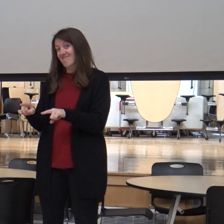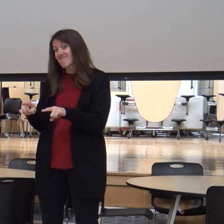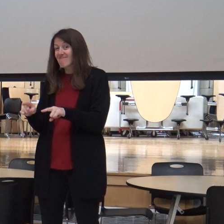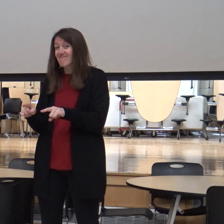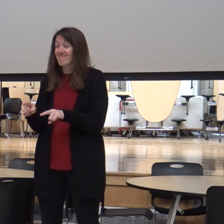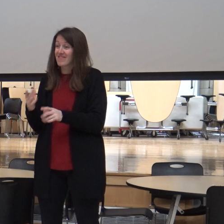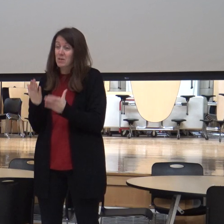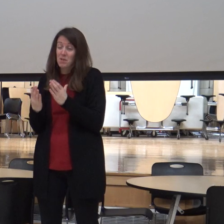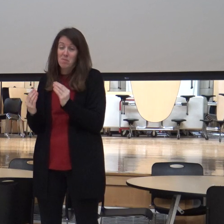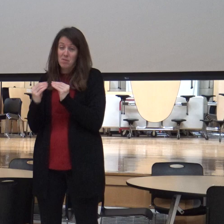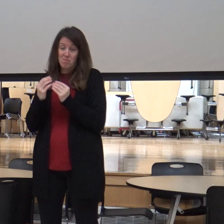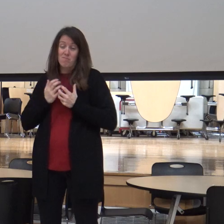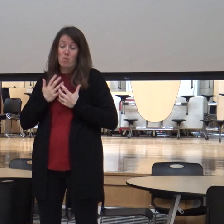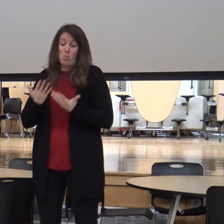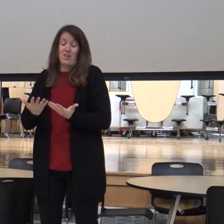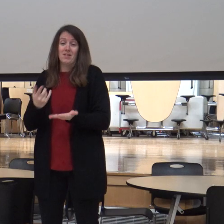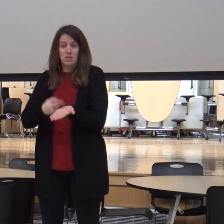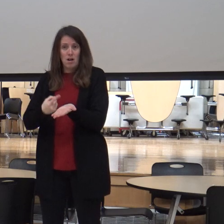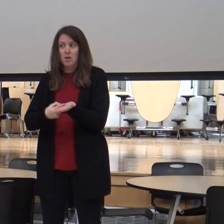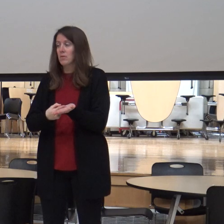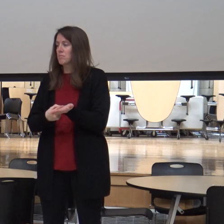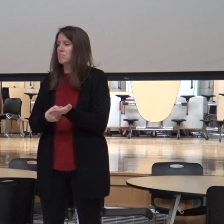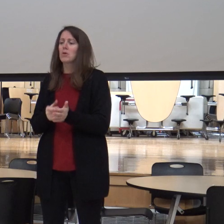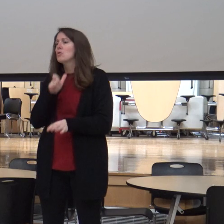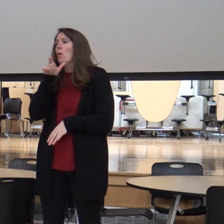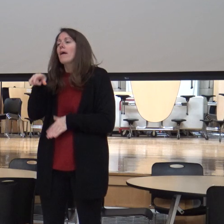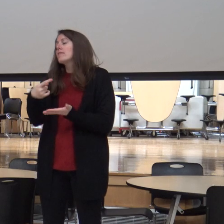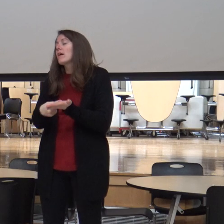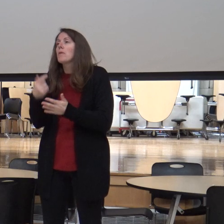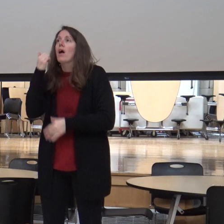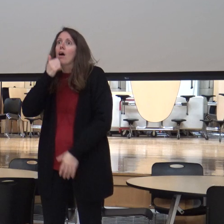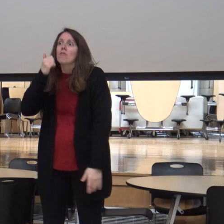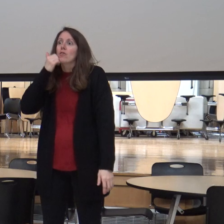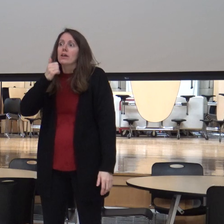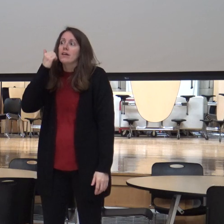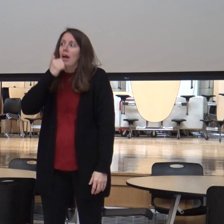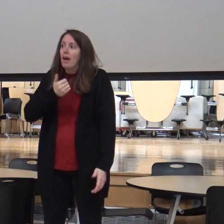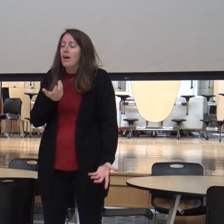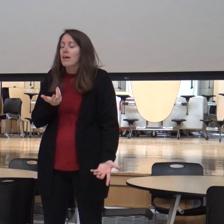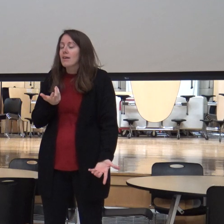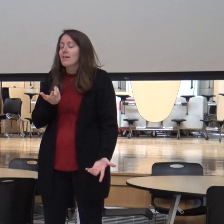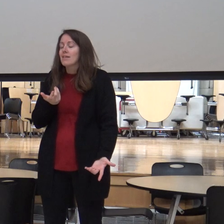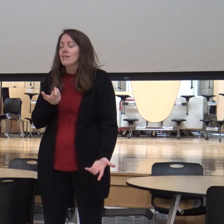about it. You don't have to talk about it every day. Every time of your day.